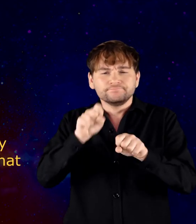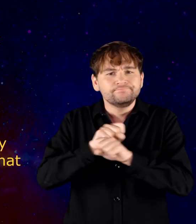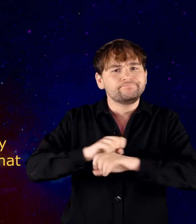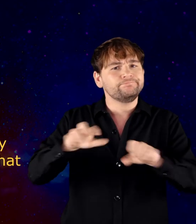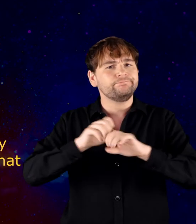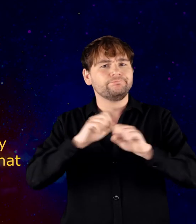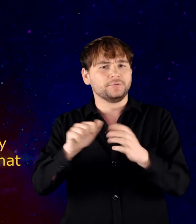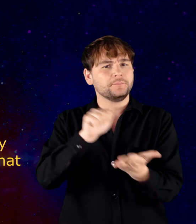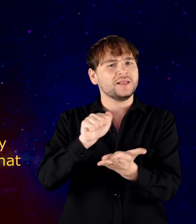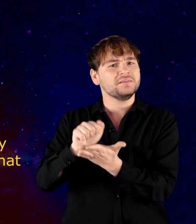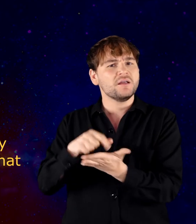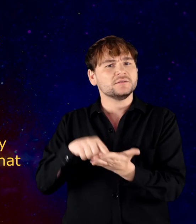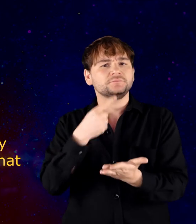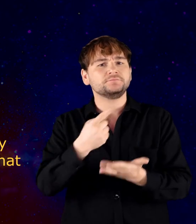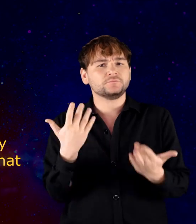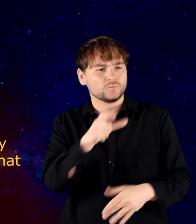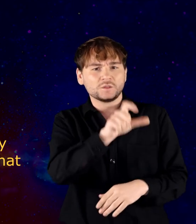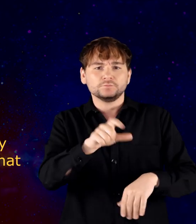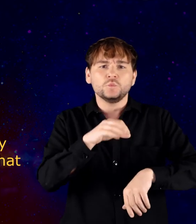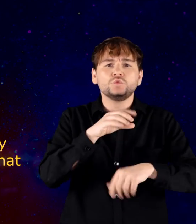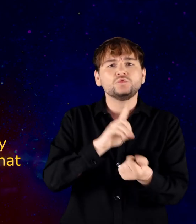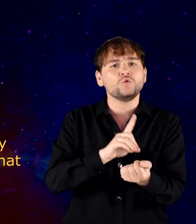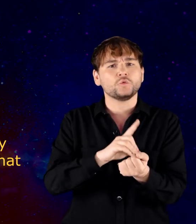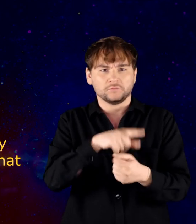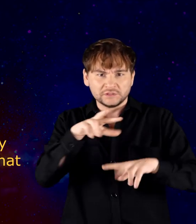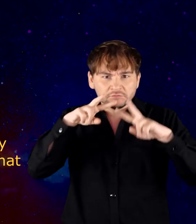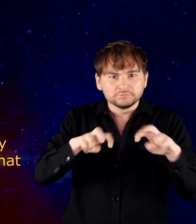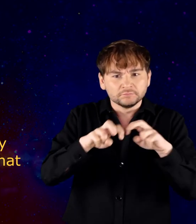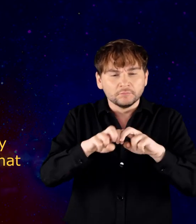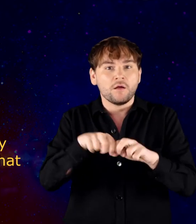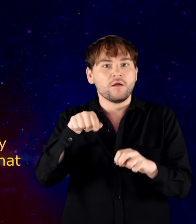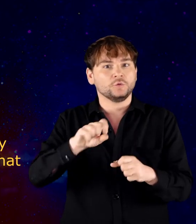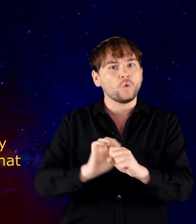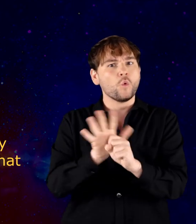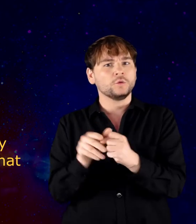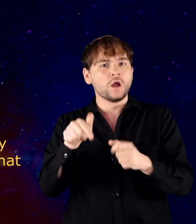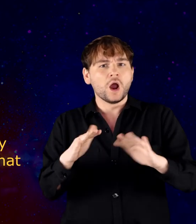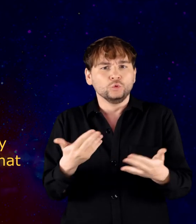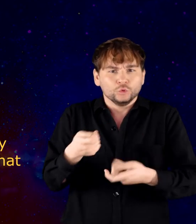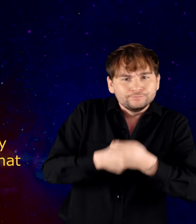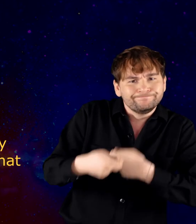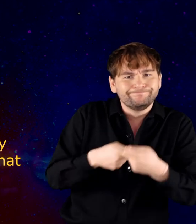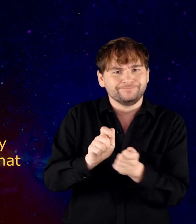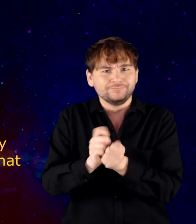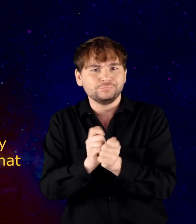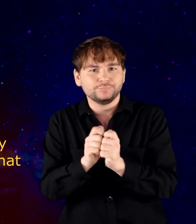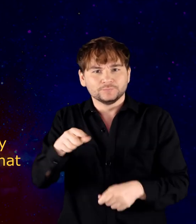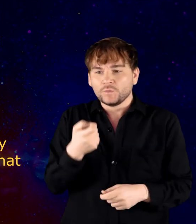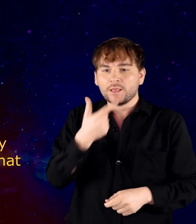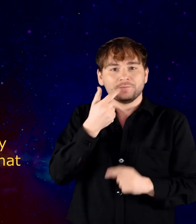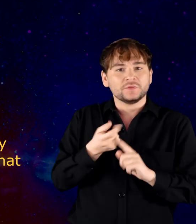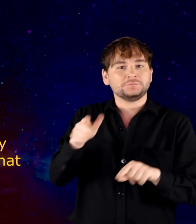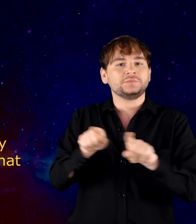from the United States that doctors may have achieved remarkable success fighting the coronavirus with the Ebola